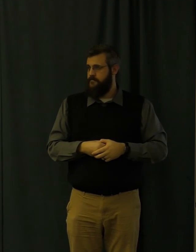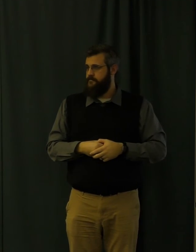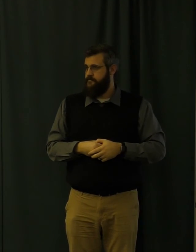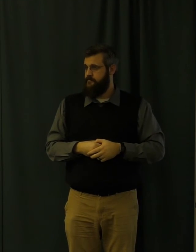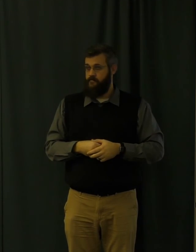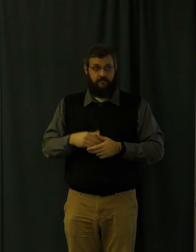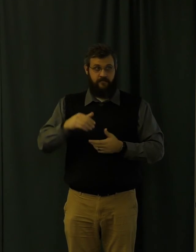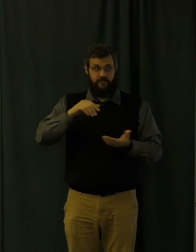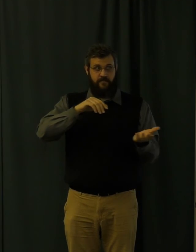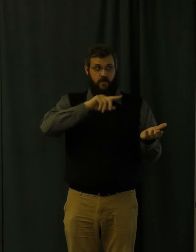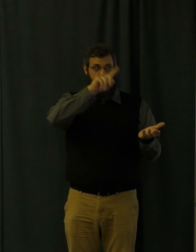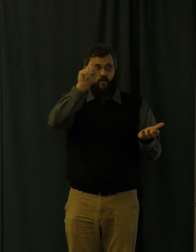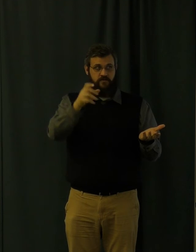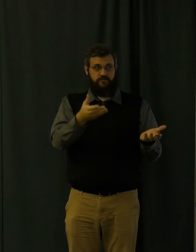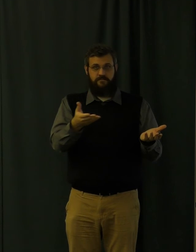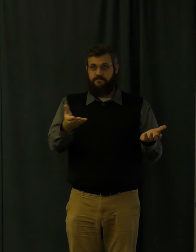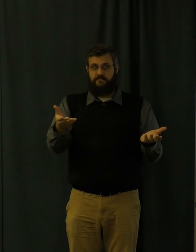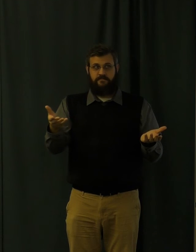Questions?